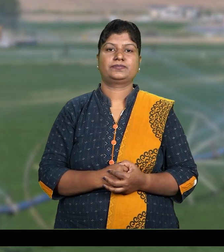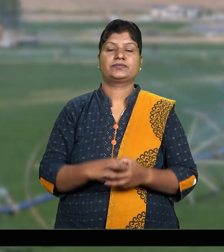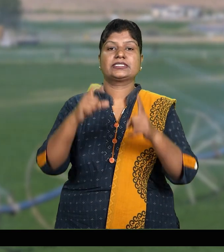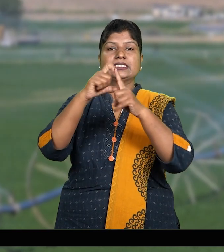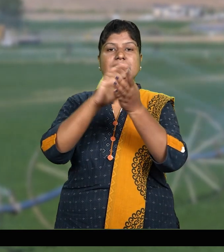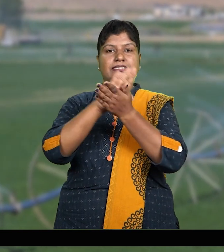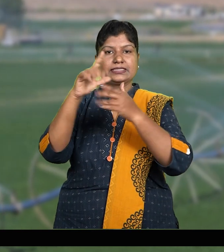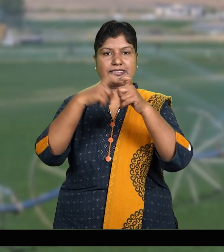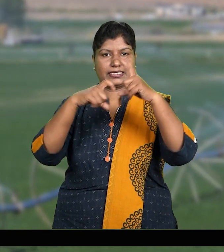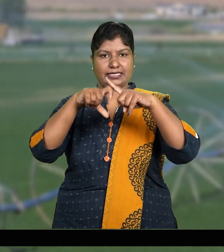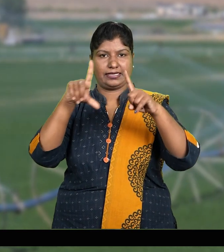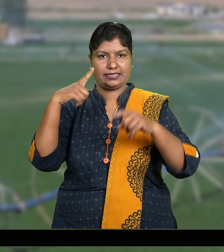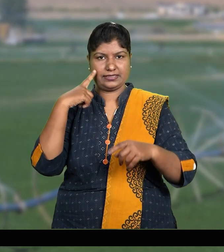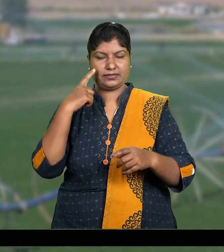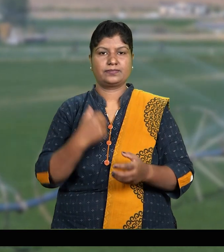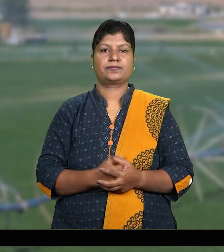dhekli,